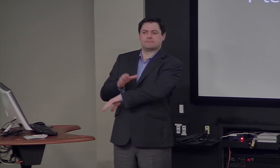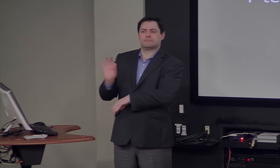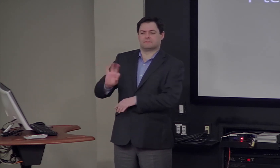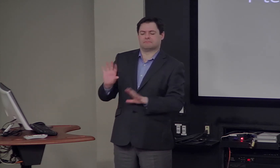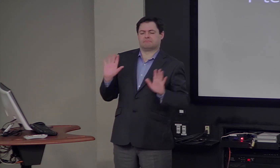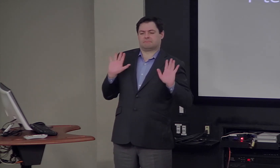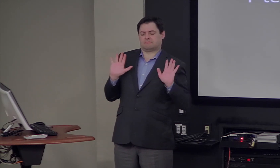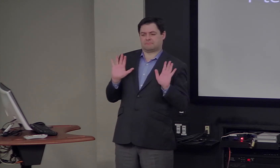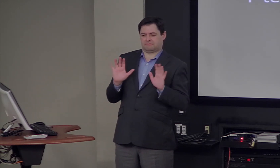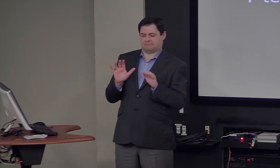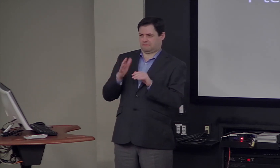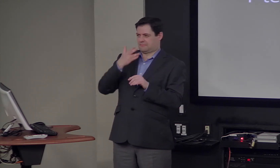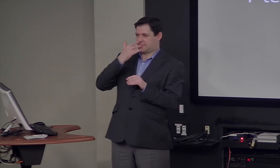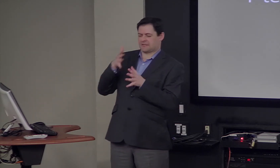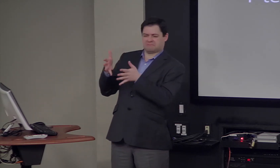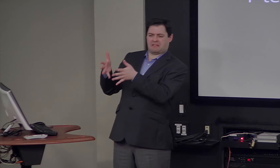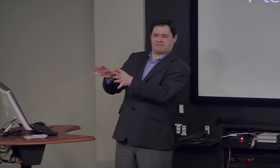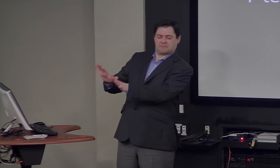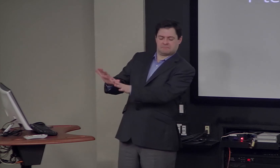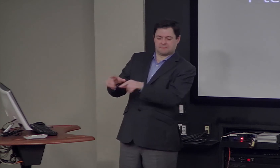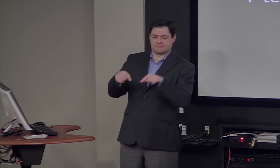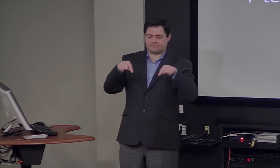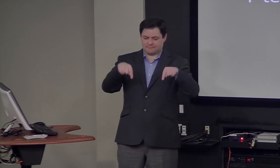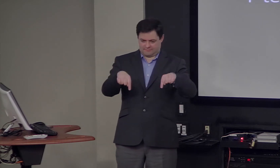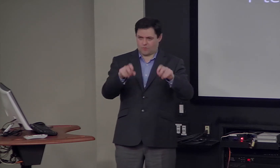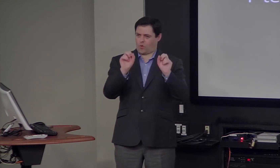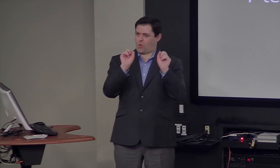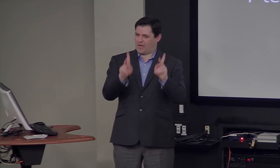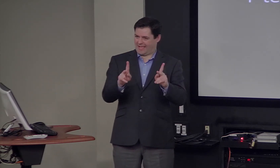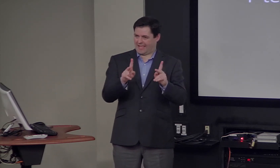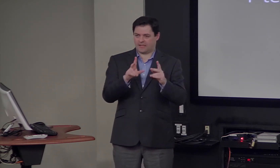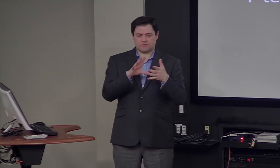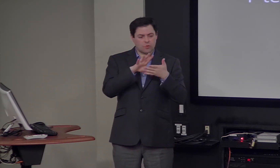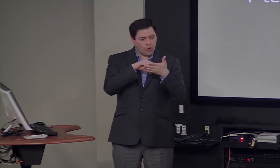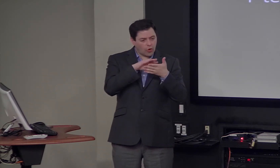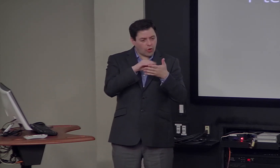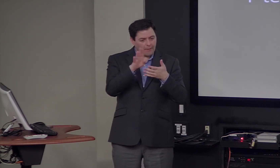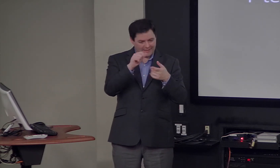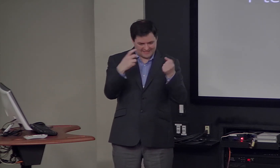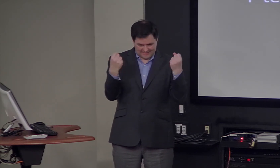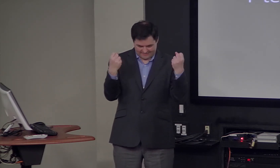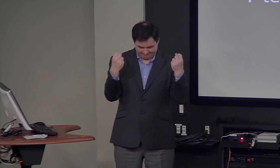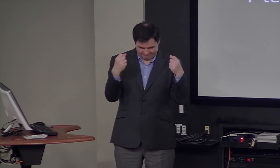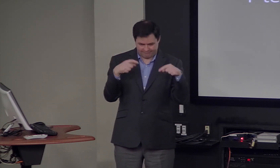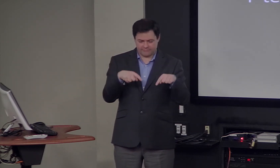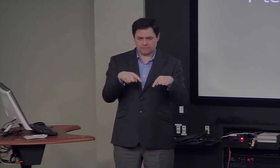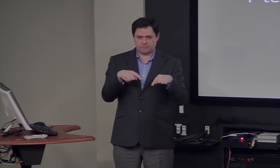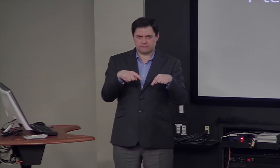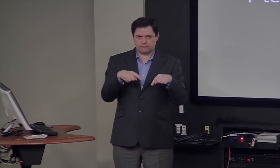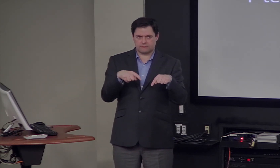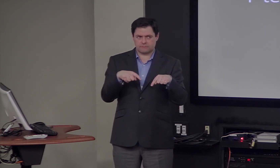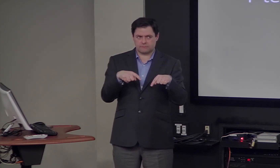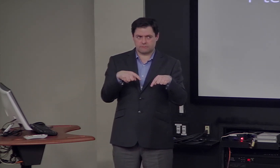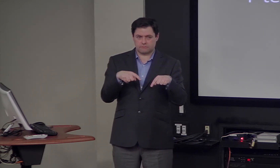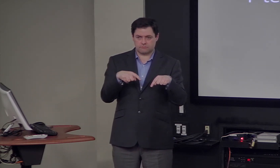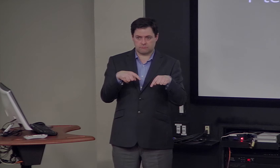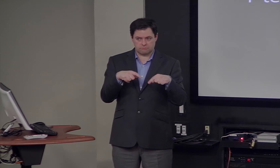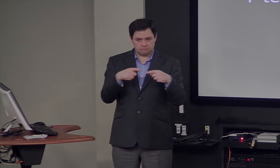So the psychology students didn't make much improvement over time, so we'll leave that group for now and look at the other 2 groups that we have, those students who are learning BSL